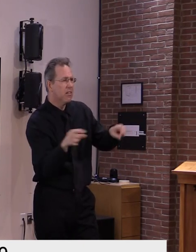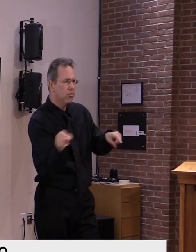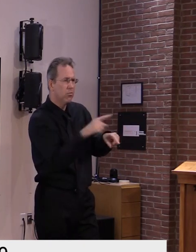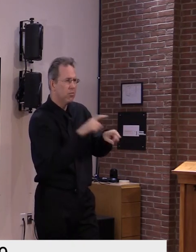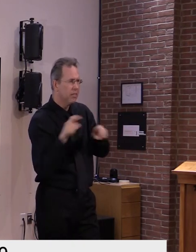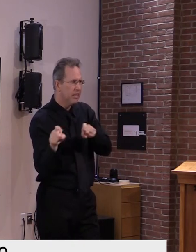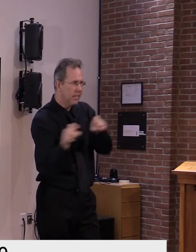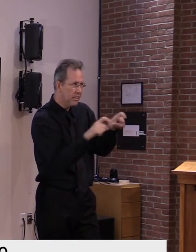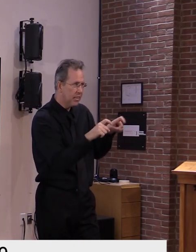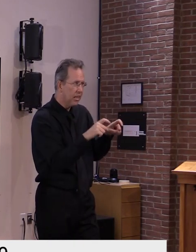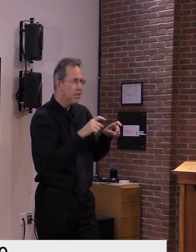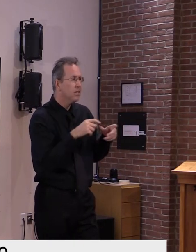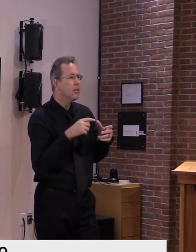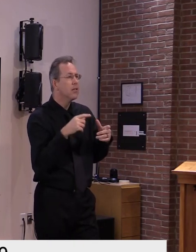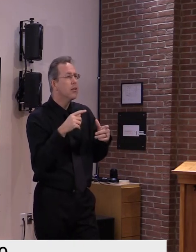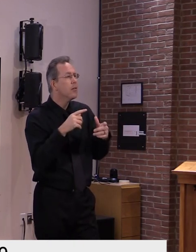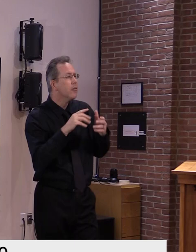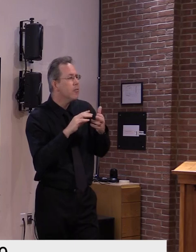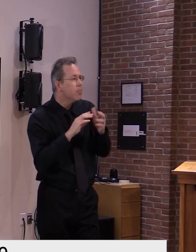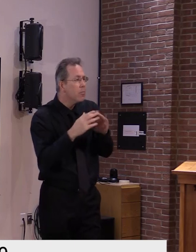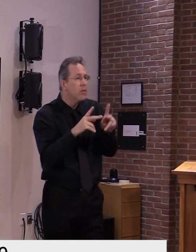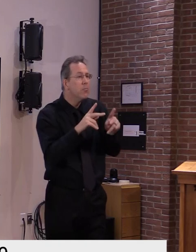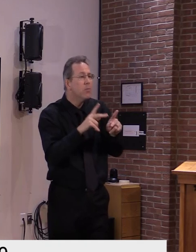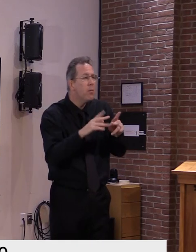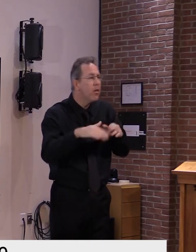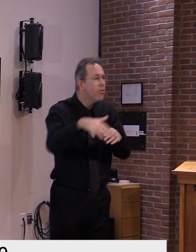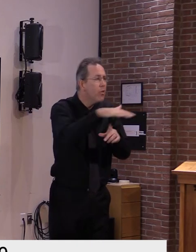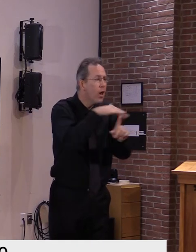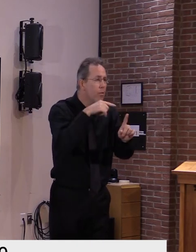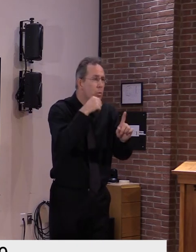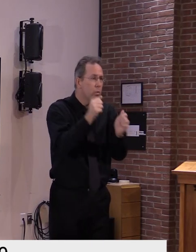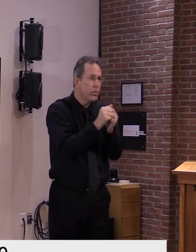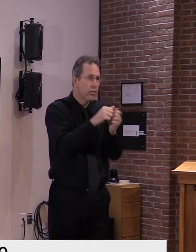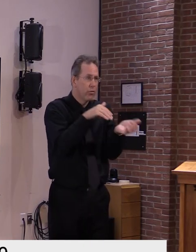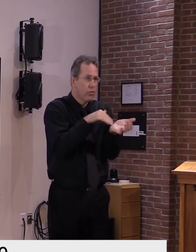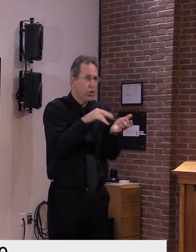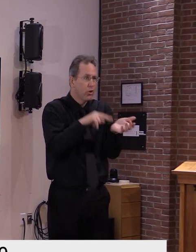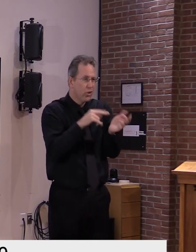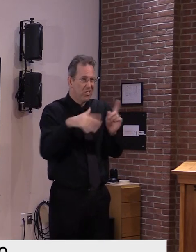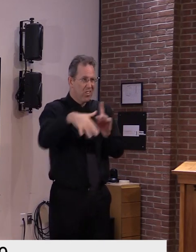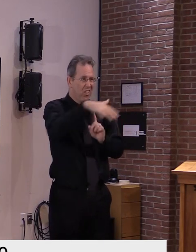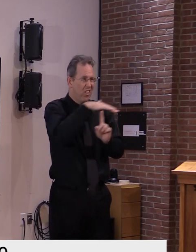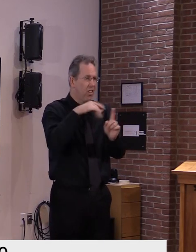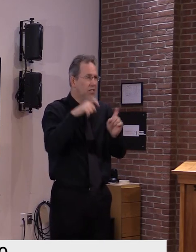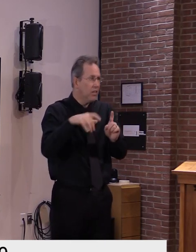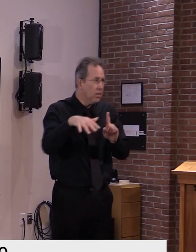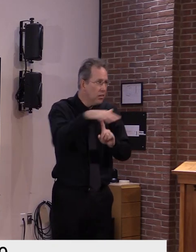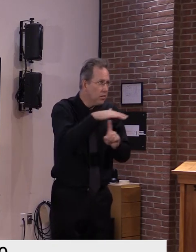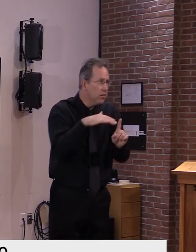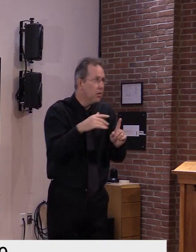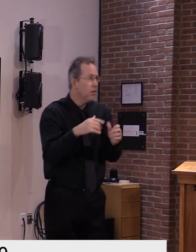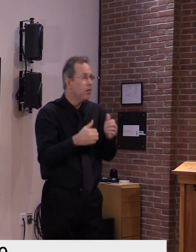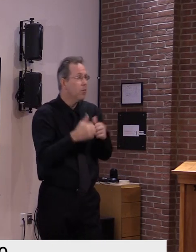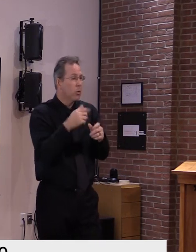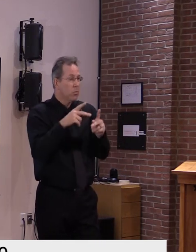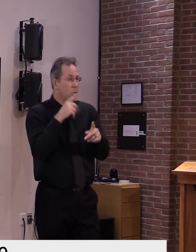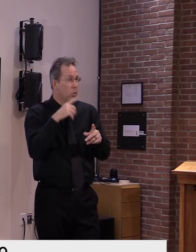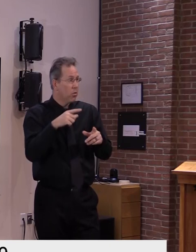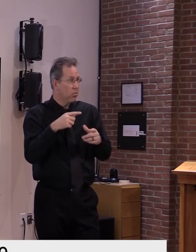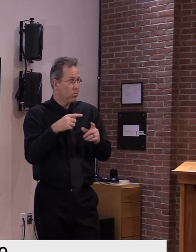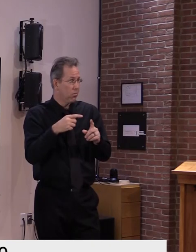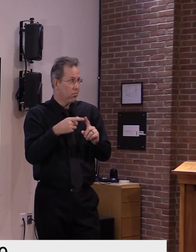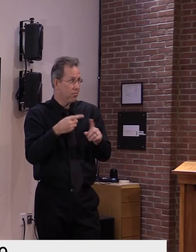know, we're not having abundant cases in healthcare facilities transmitted to